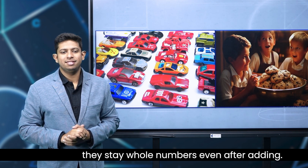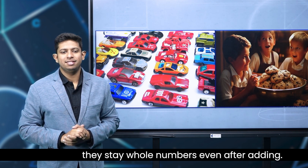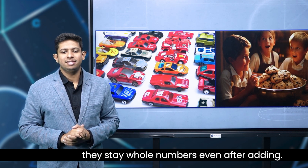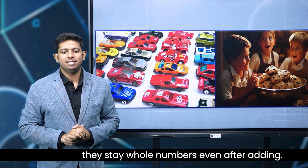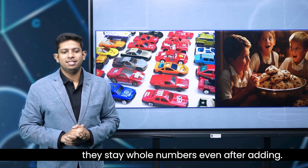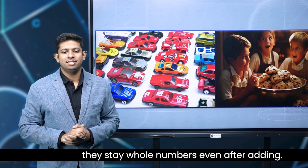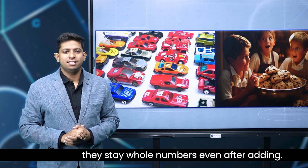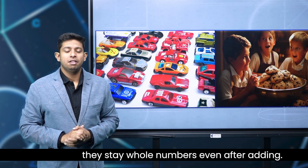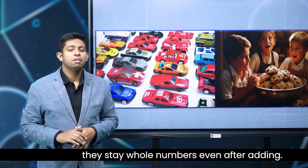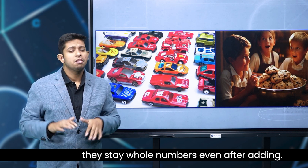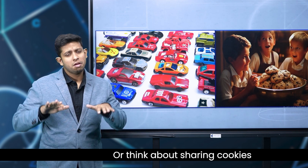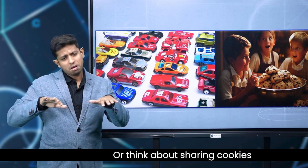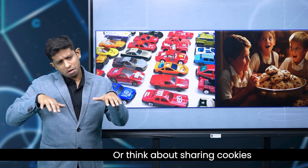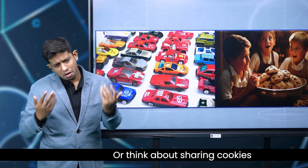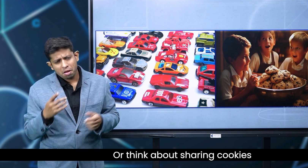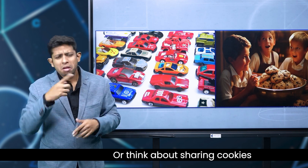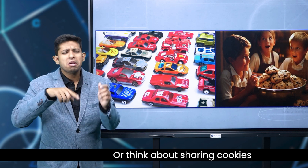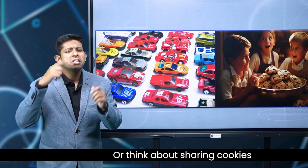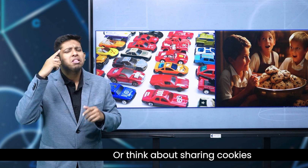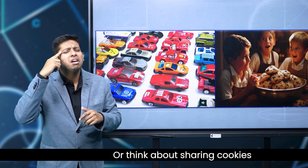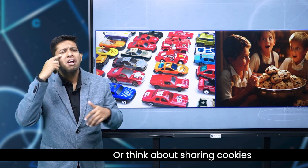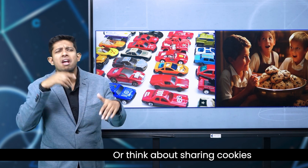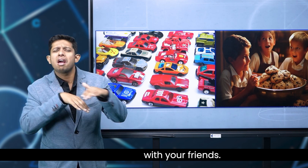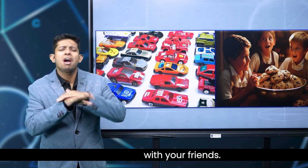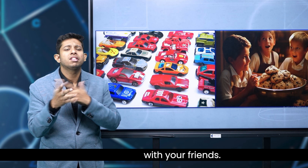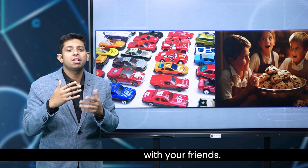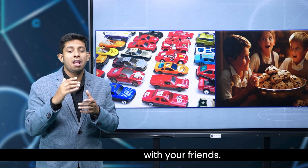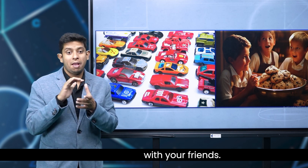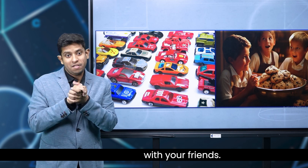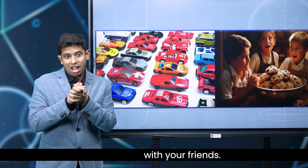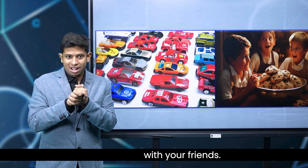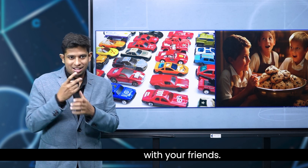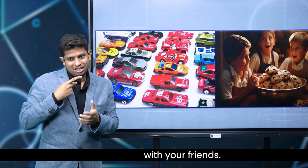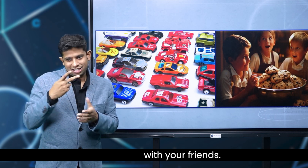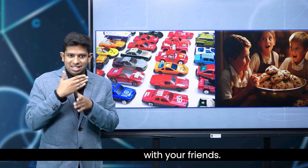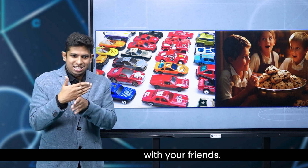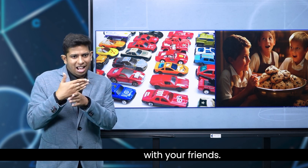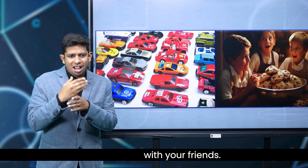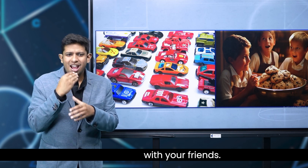adding. Or think about sharing cookies with your friends.